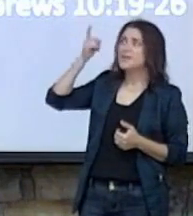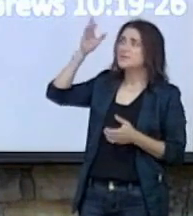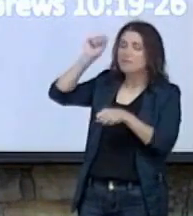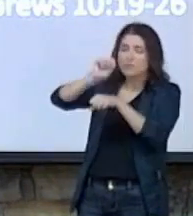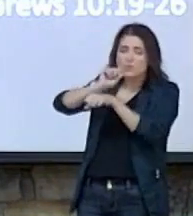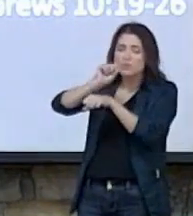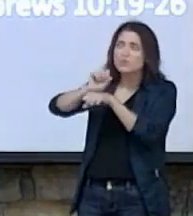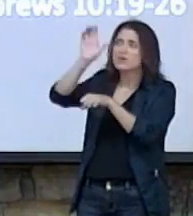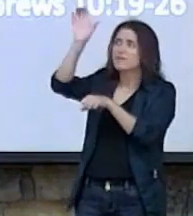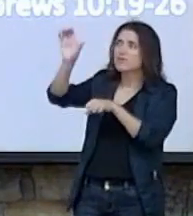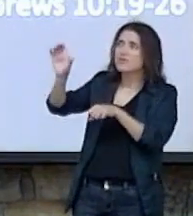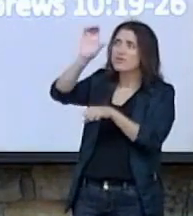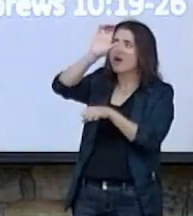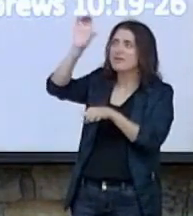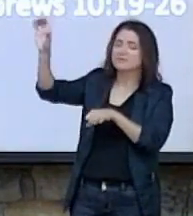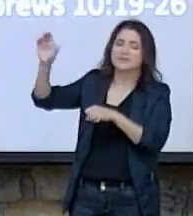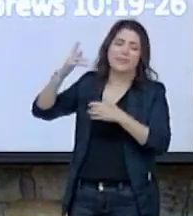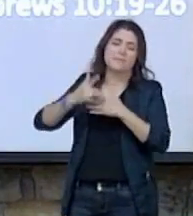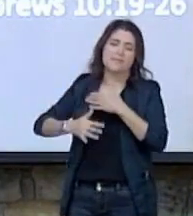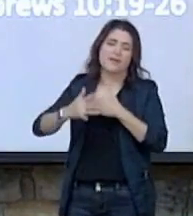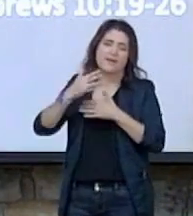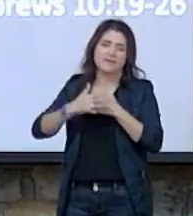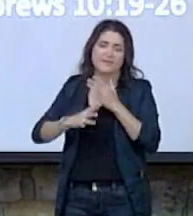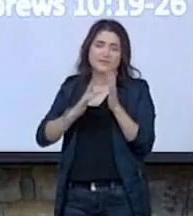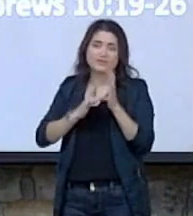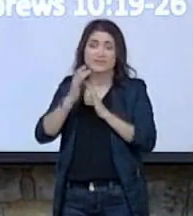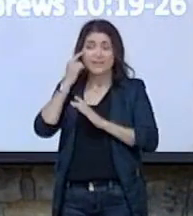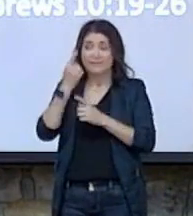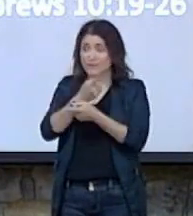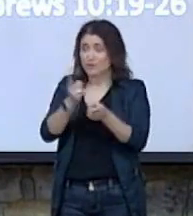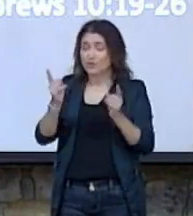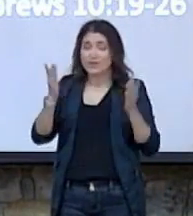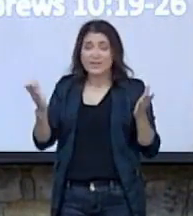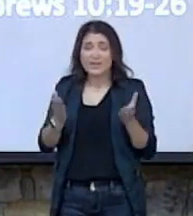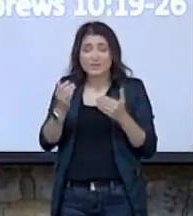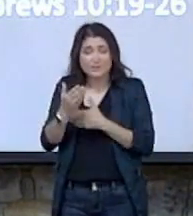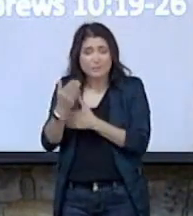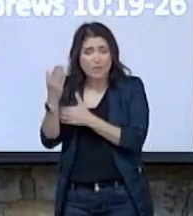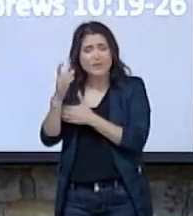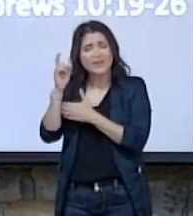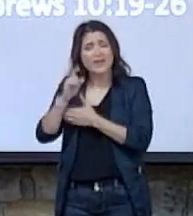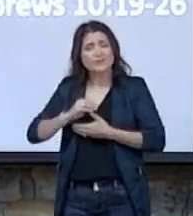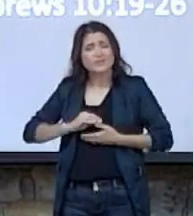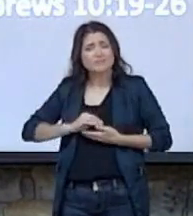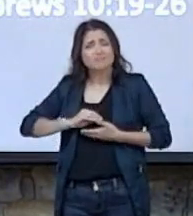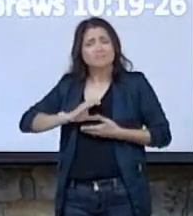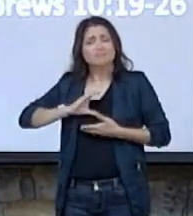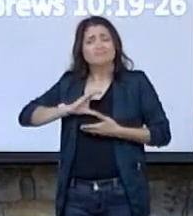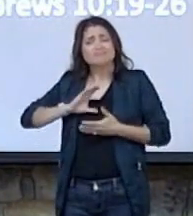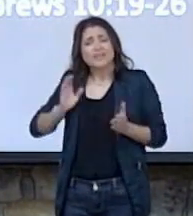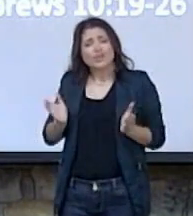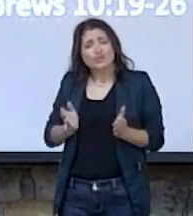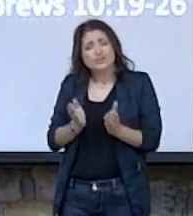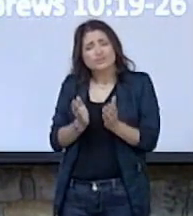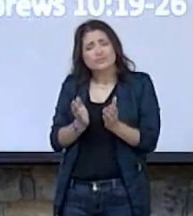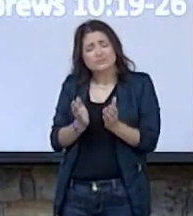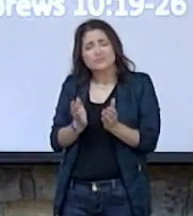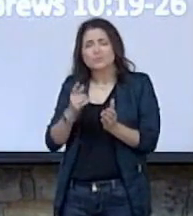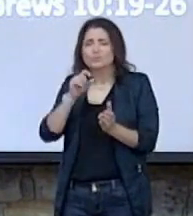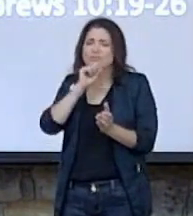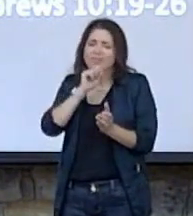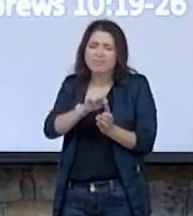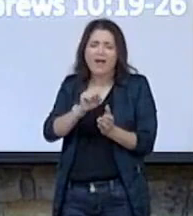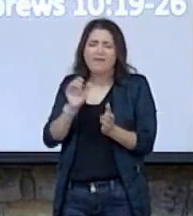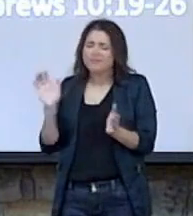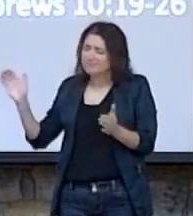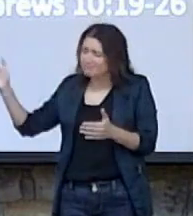cross and of the blood of Jesus. If you're here this morning and you need to be encouraged for whatever reason, we would love to put our